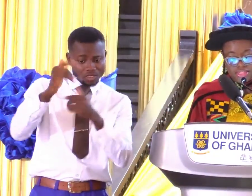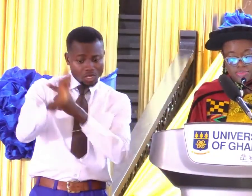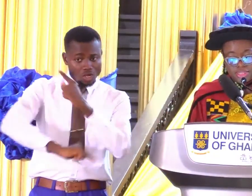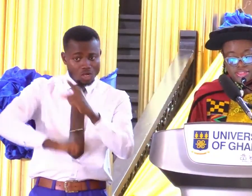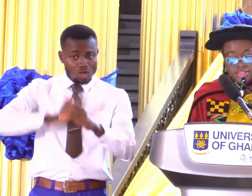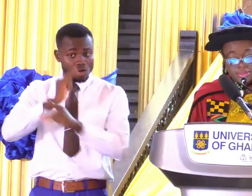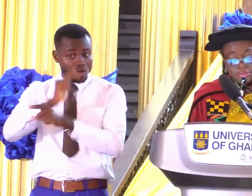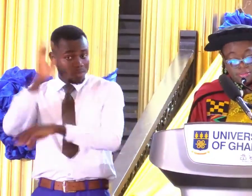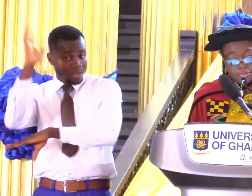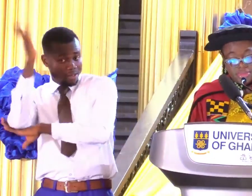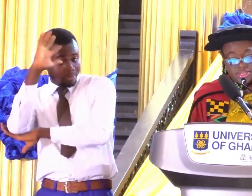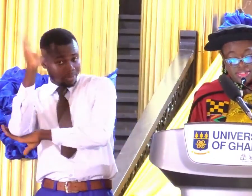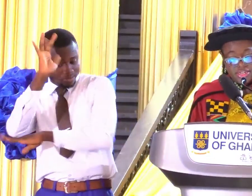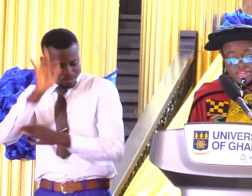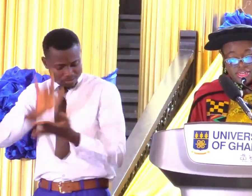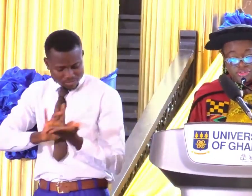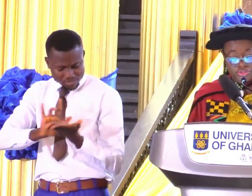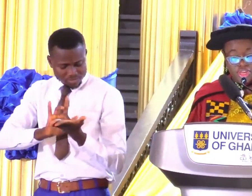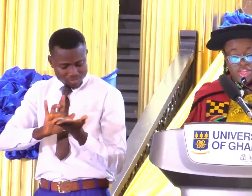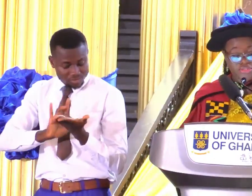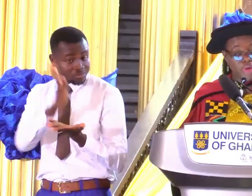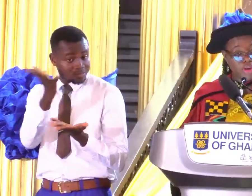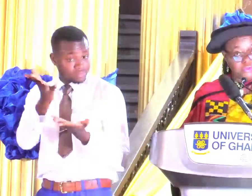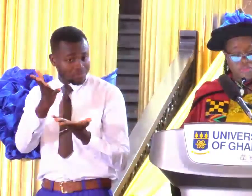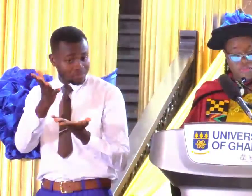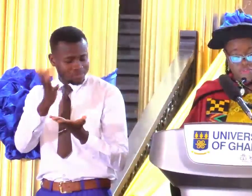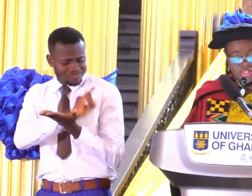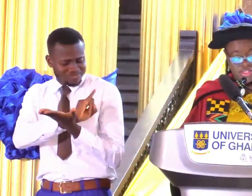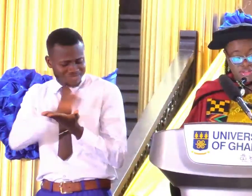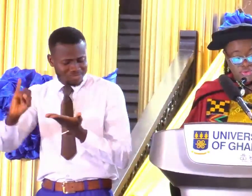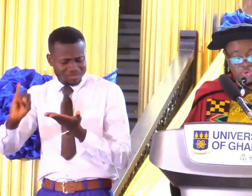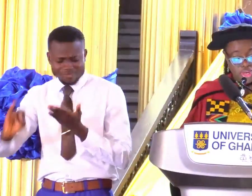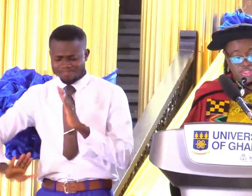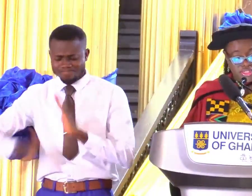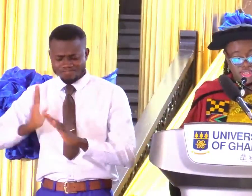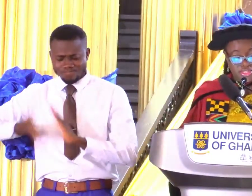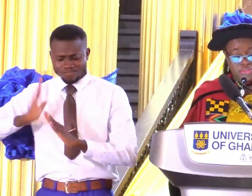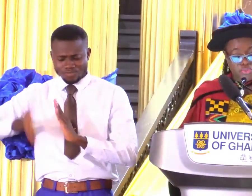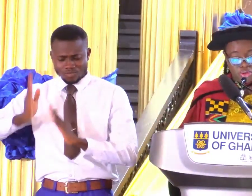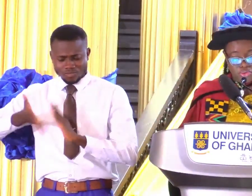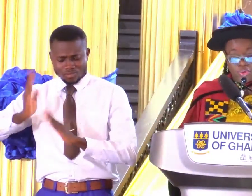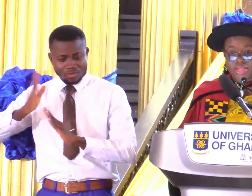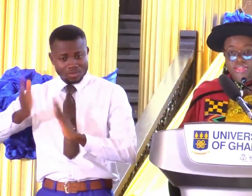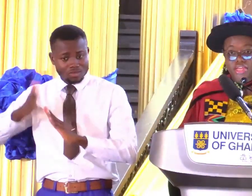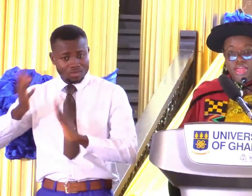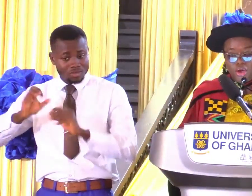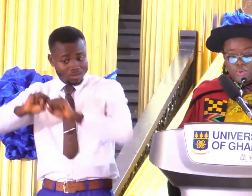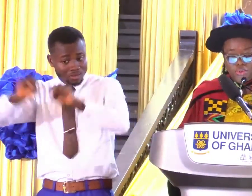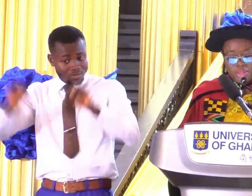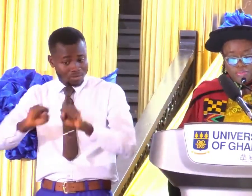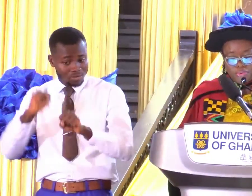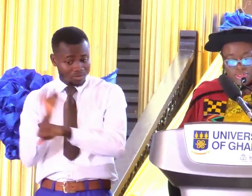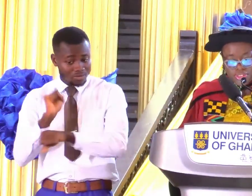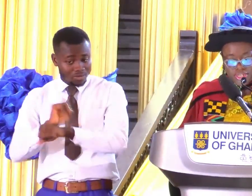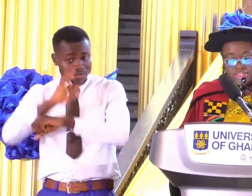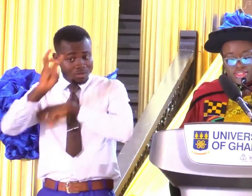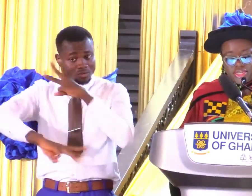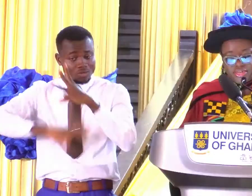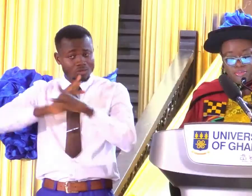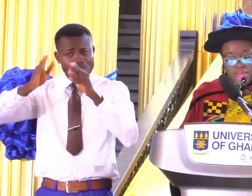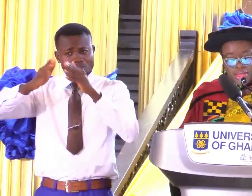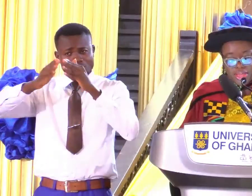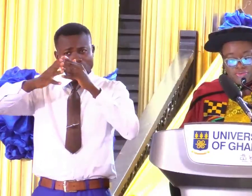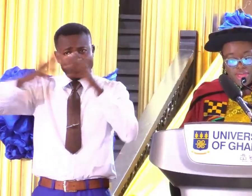plant medicine industry is one of the fastest growing sectors worldwide, with a